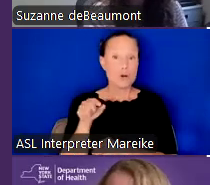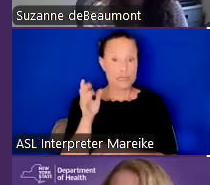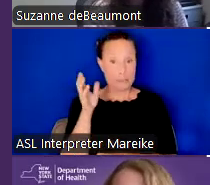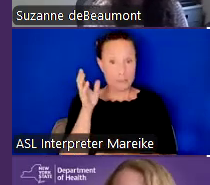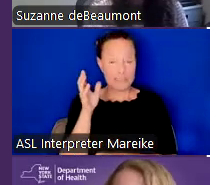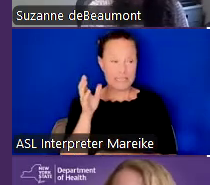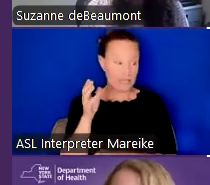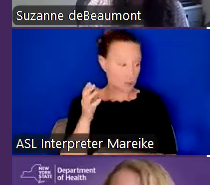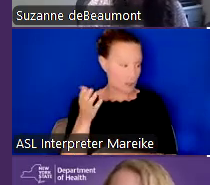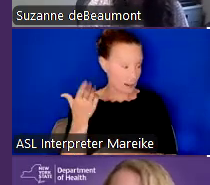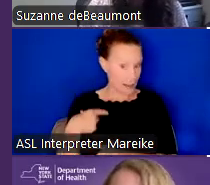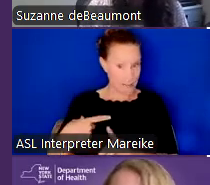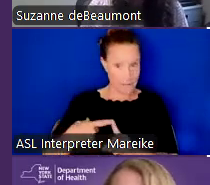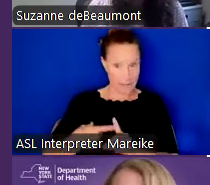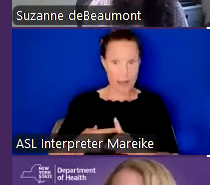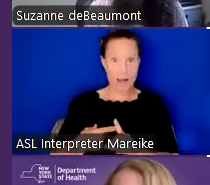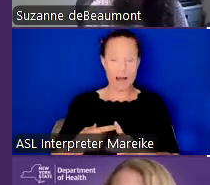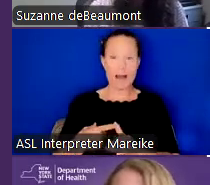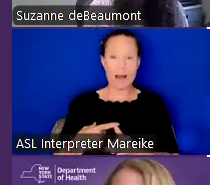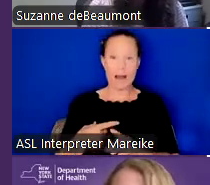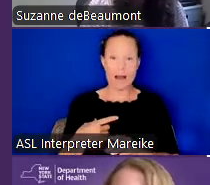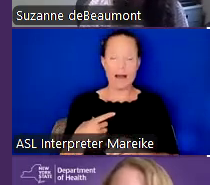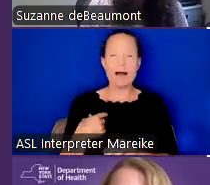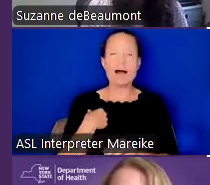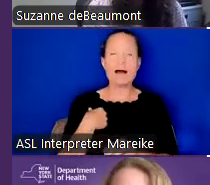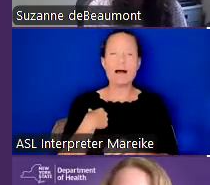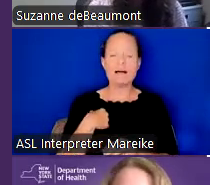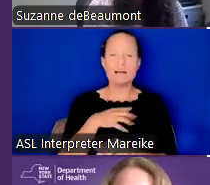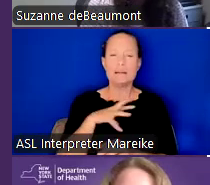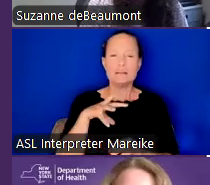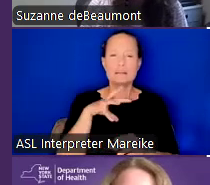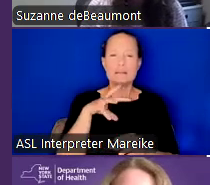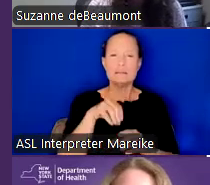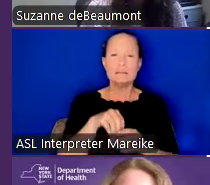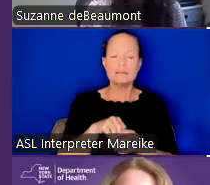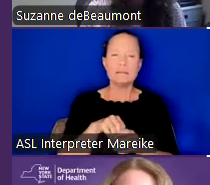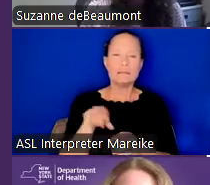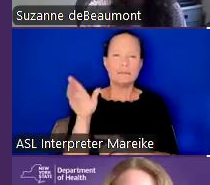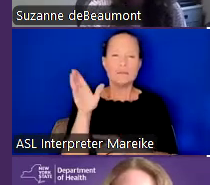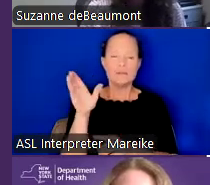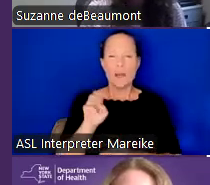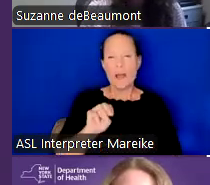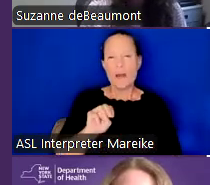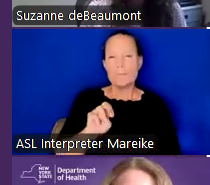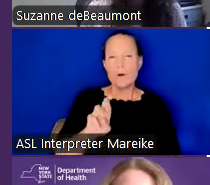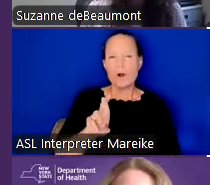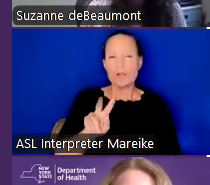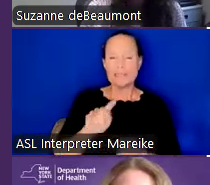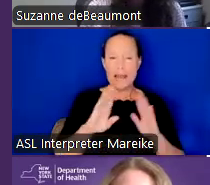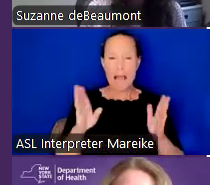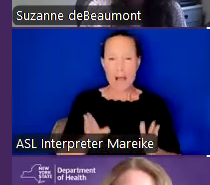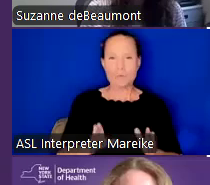about a month ago as part of her presentation to the MRT housing providers. And I have to